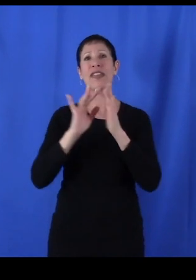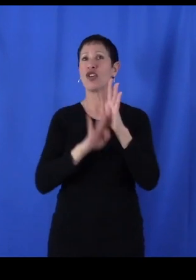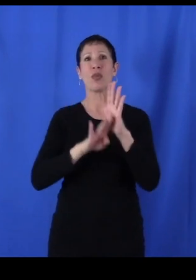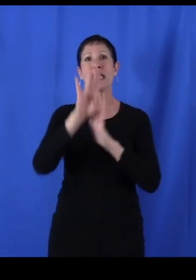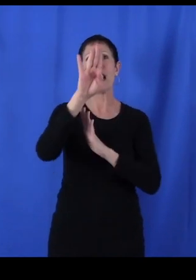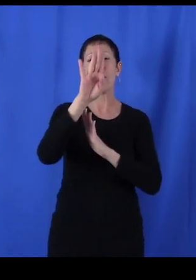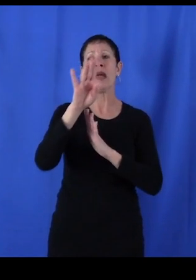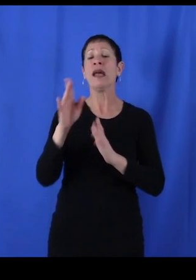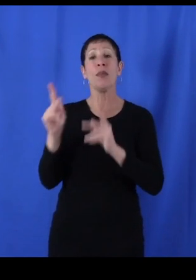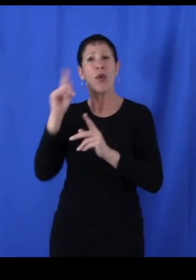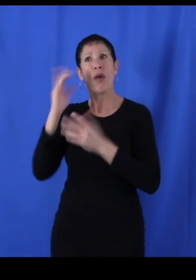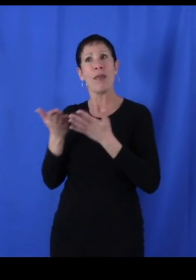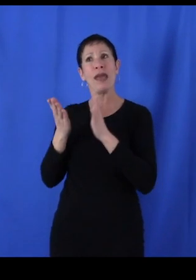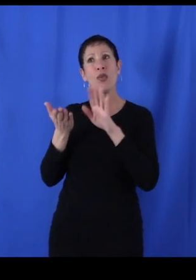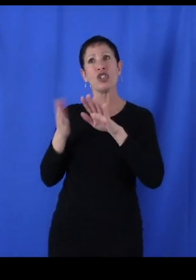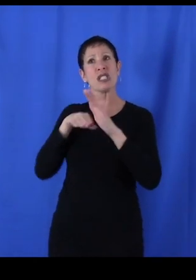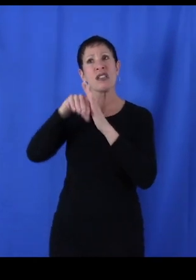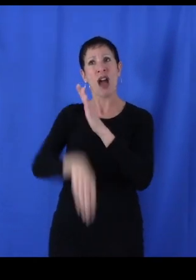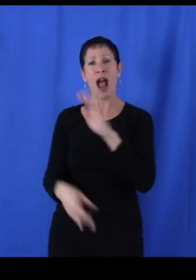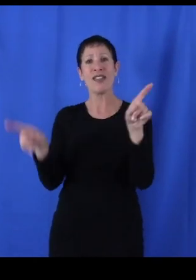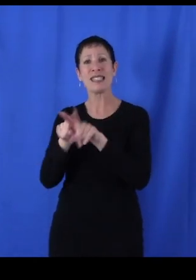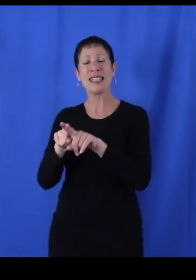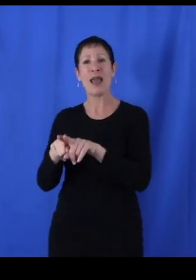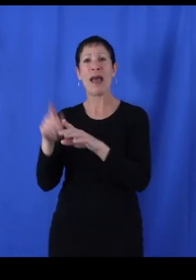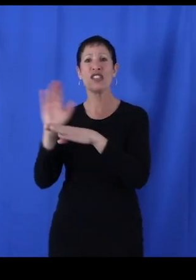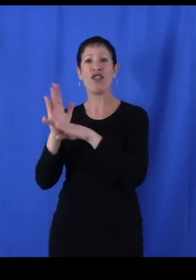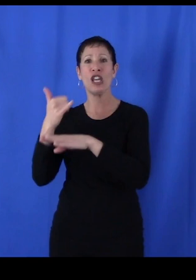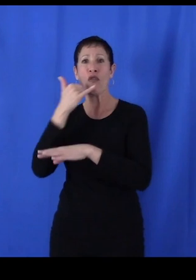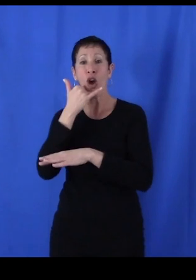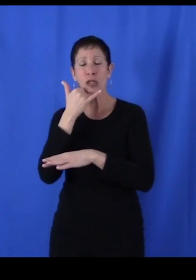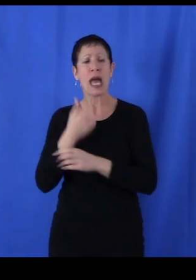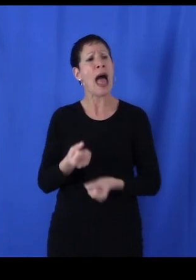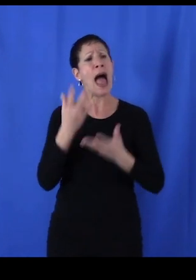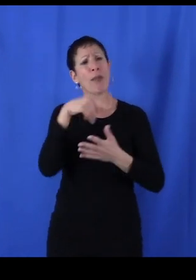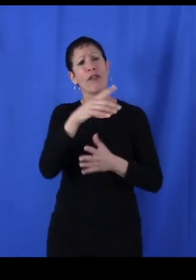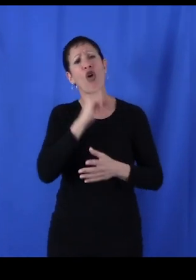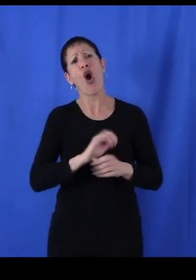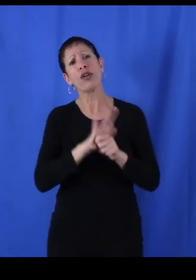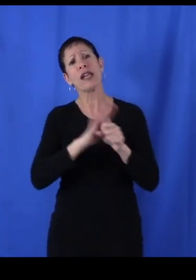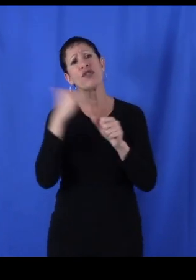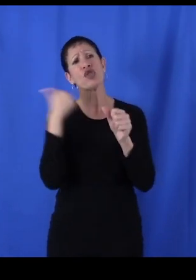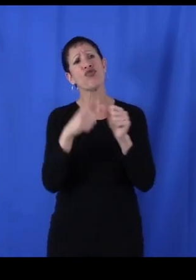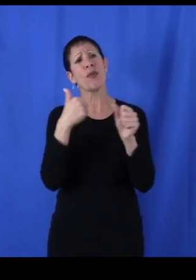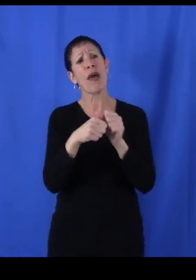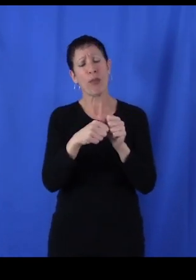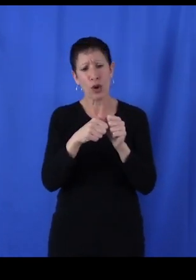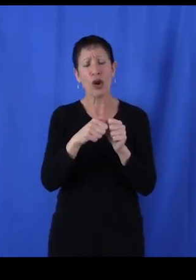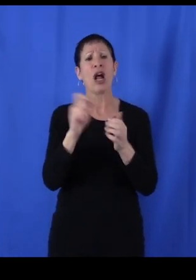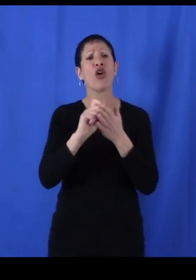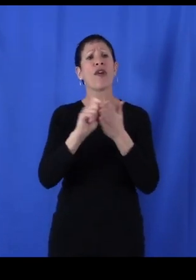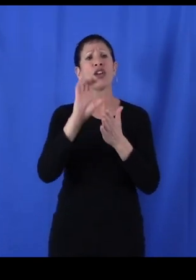did. So how many of you here are old enough to remember Clifford Stoll's prediction that the